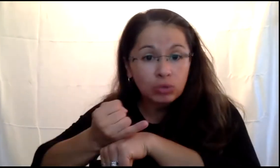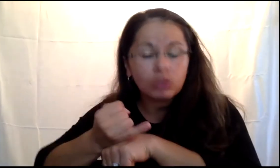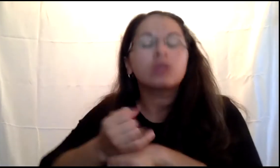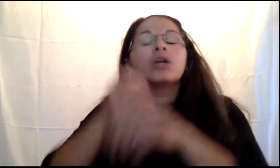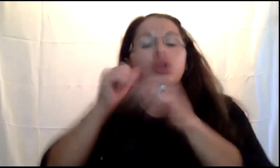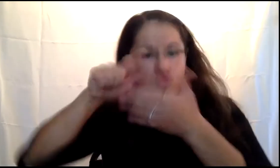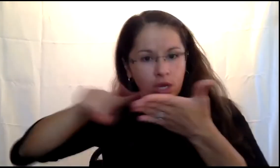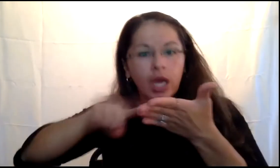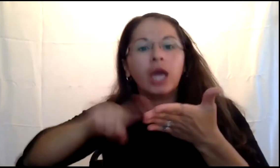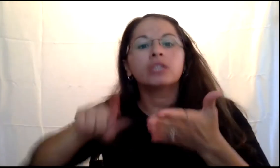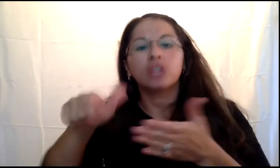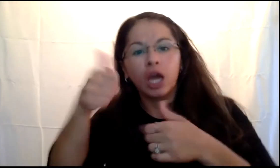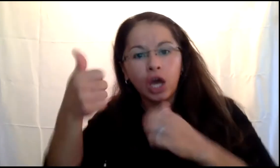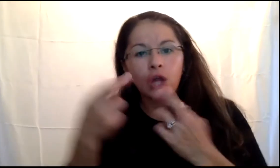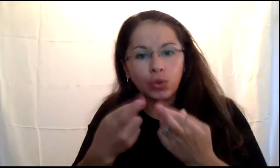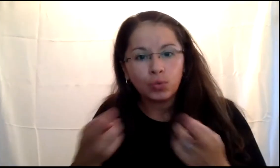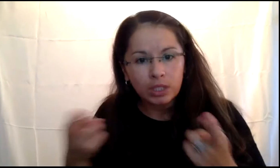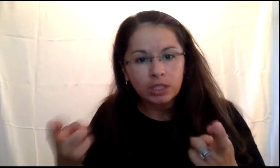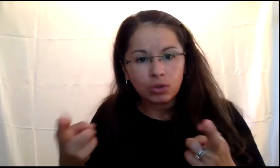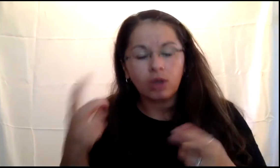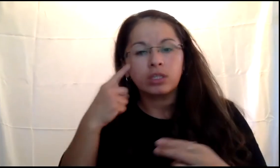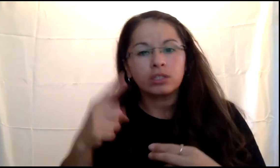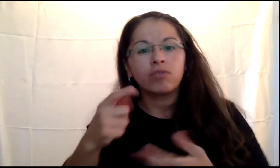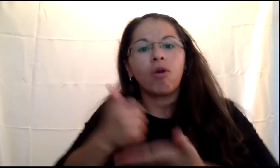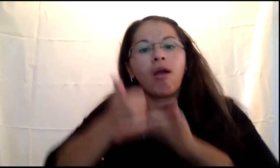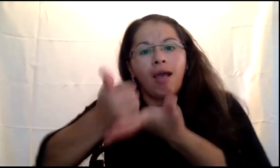resources in order to help fund your education.